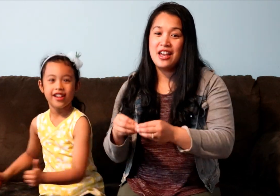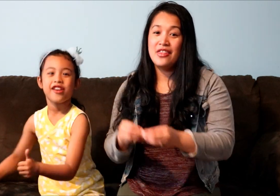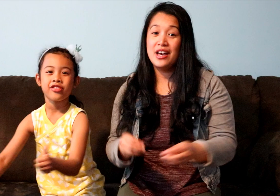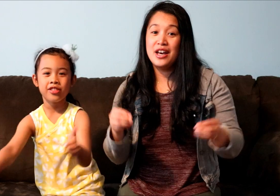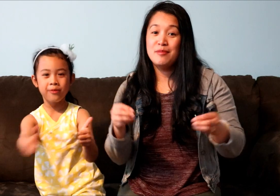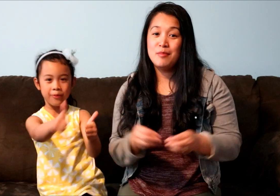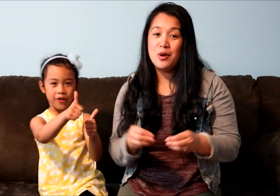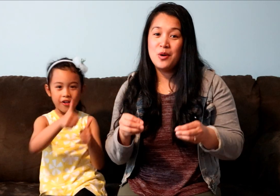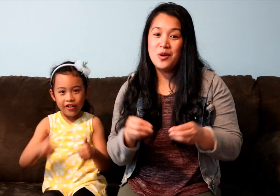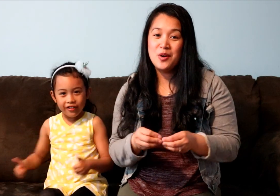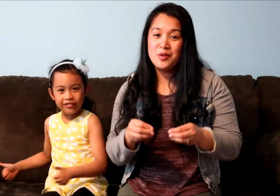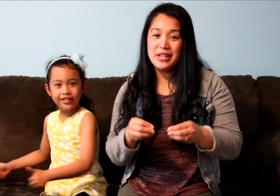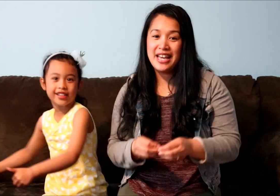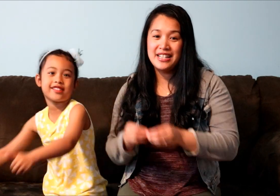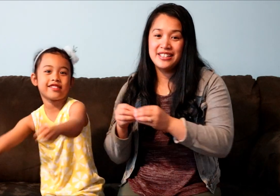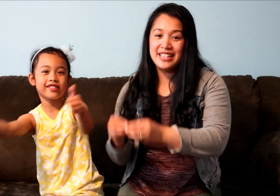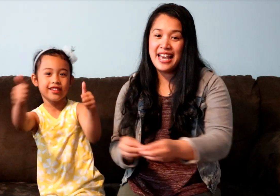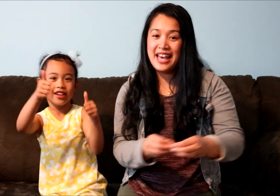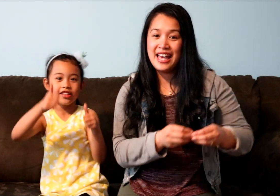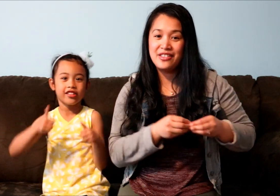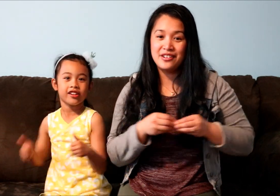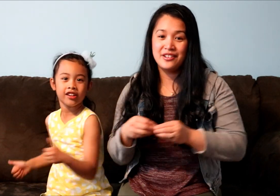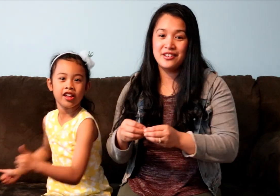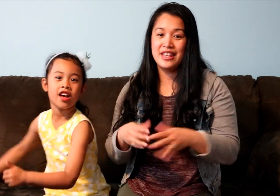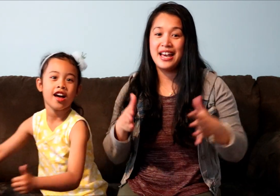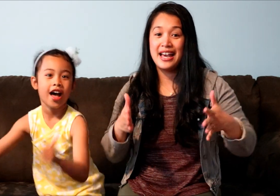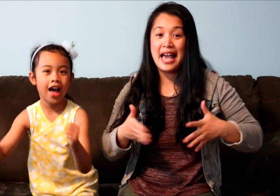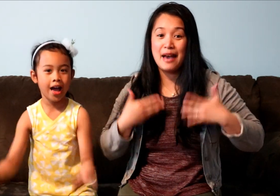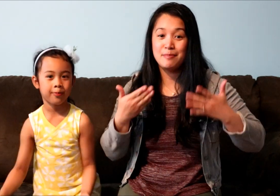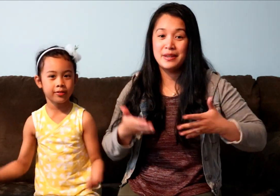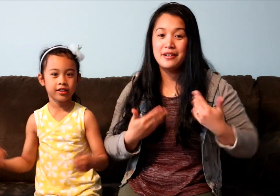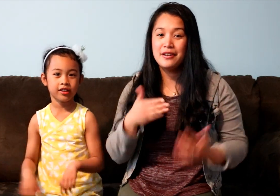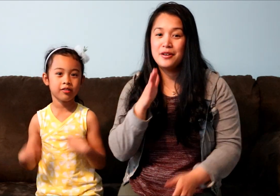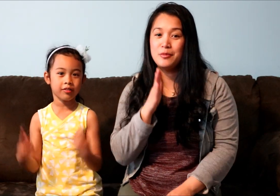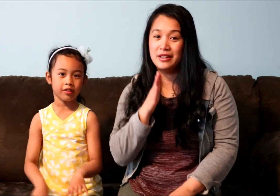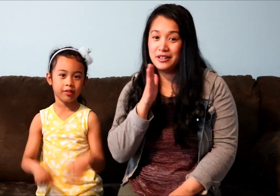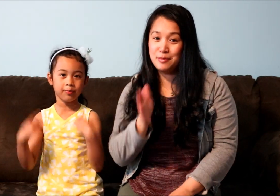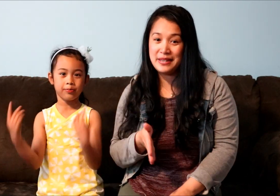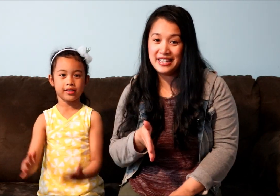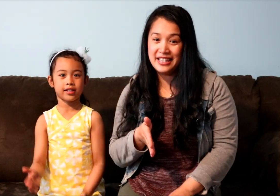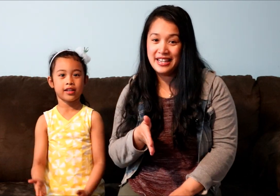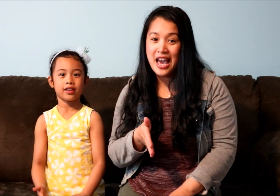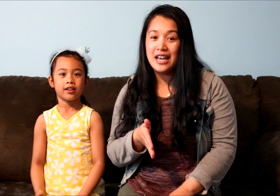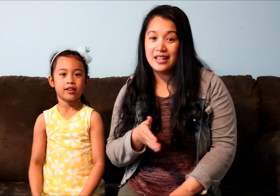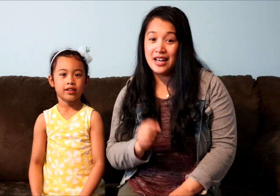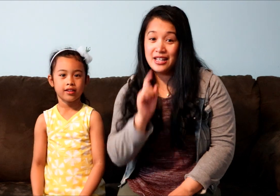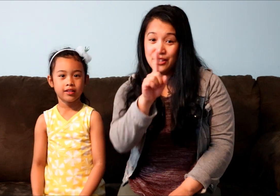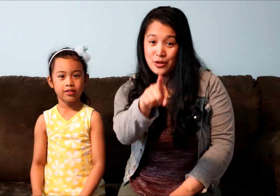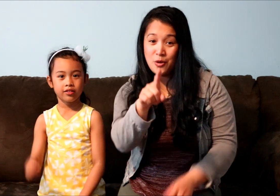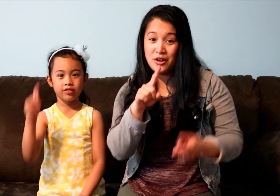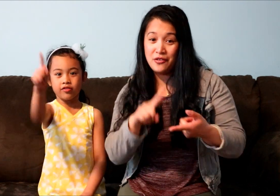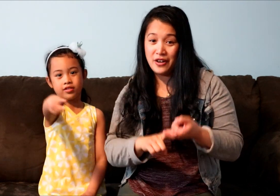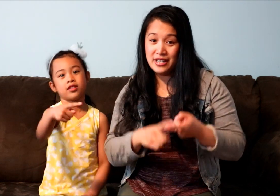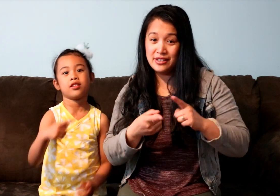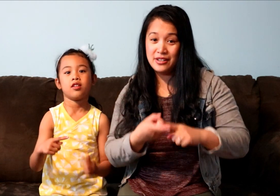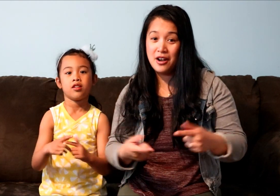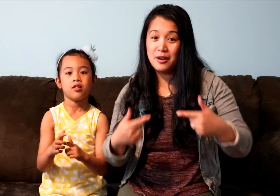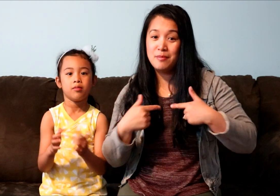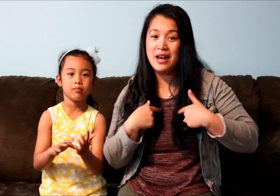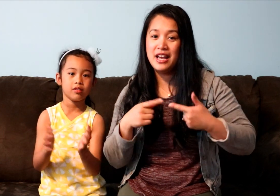The more we get together, the happier we'll be. Cause your friends are my